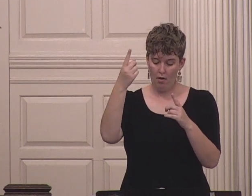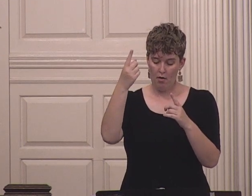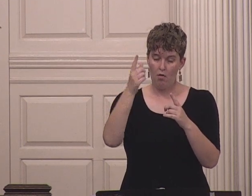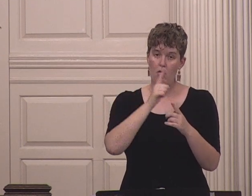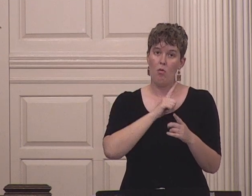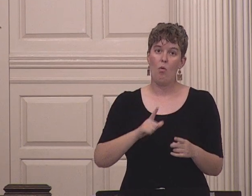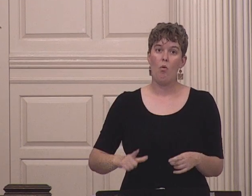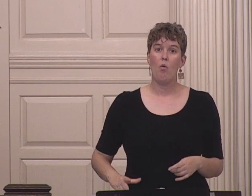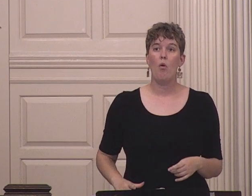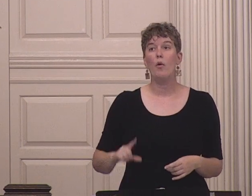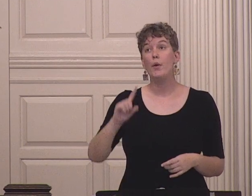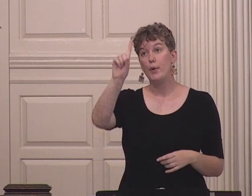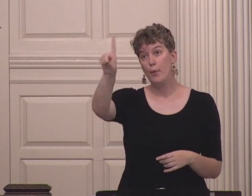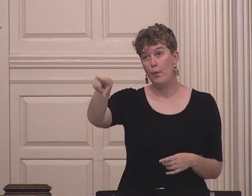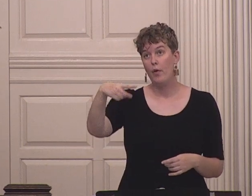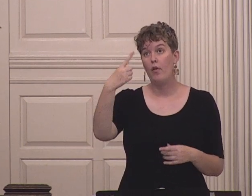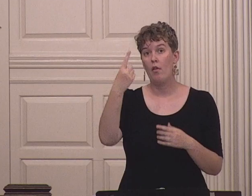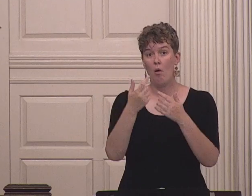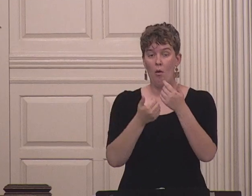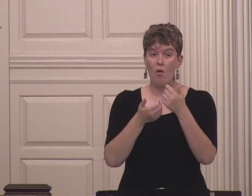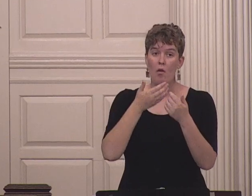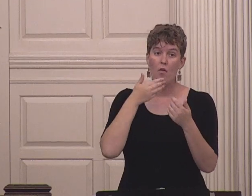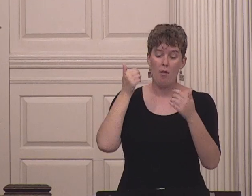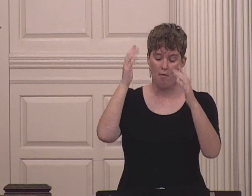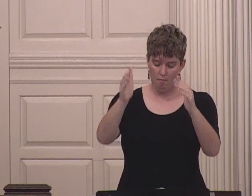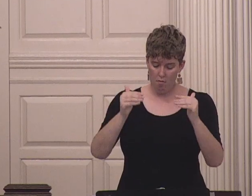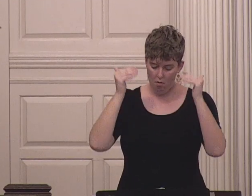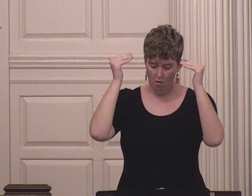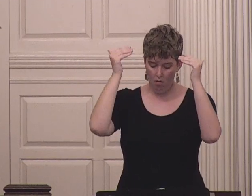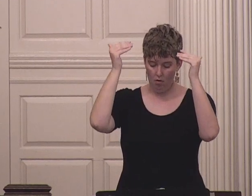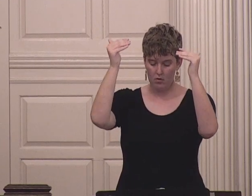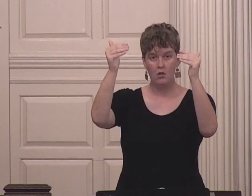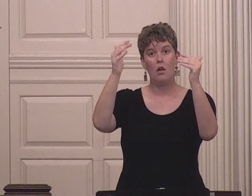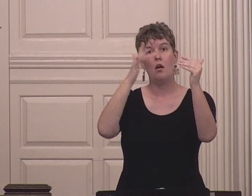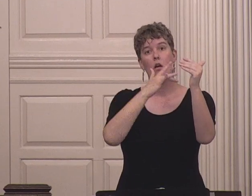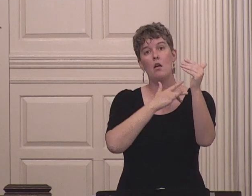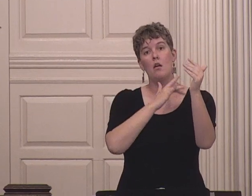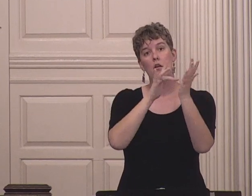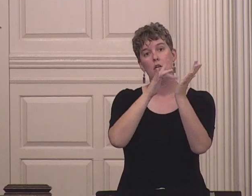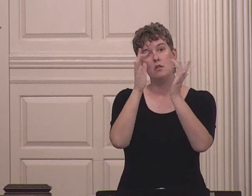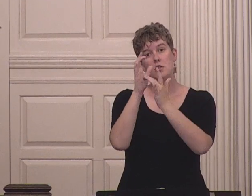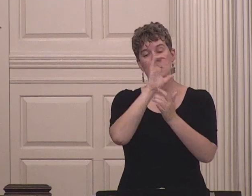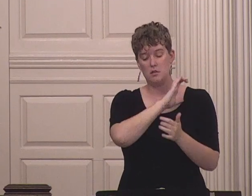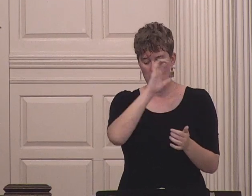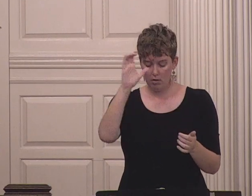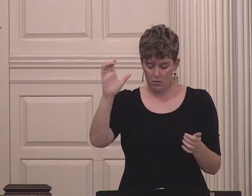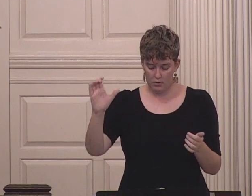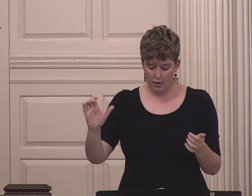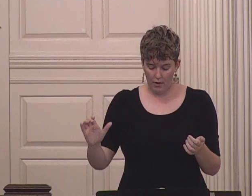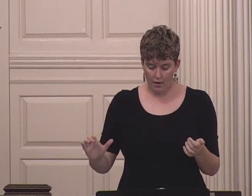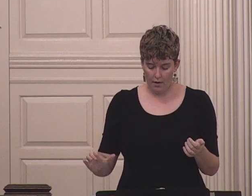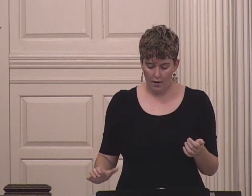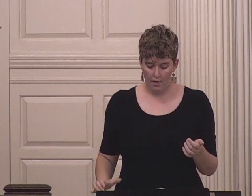the Lord, you alone are the Most High, Jesus